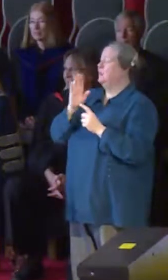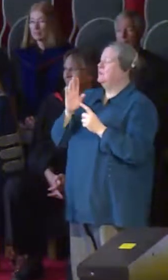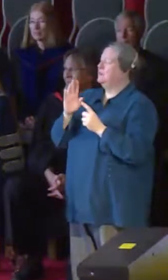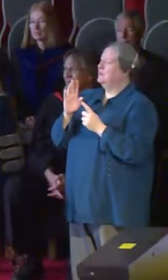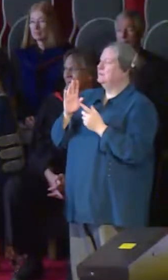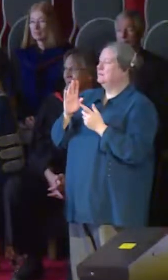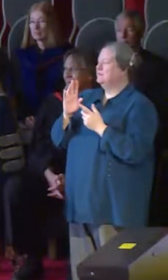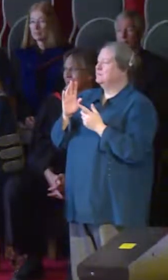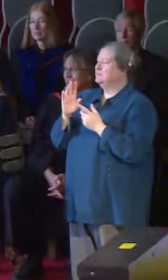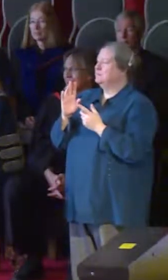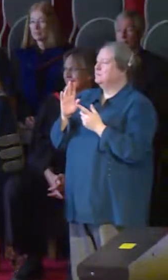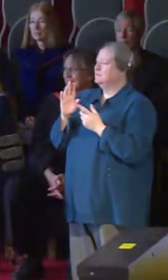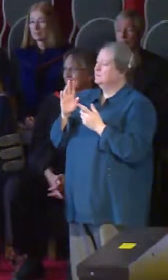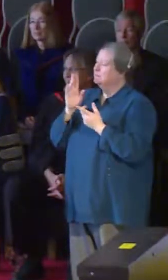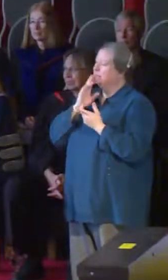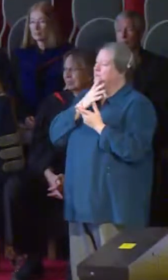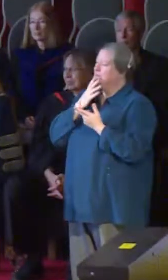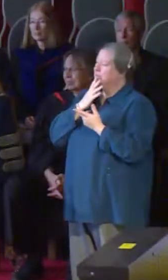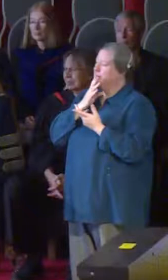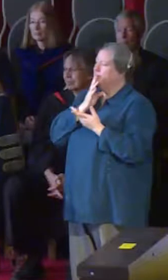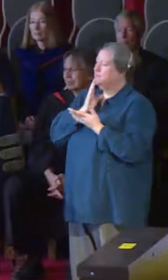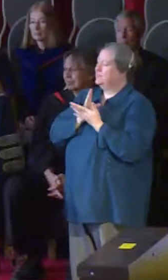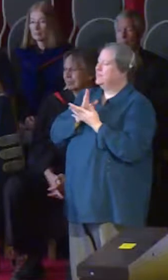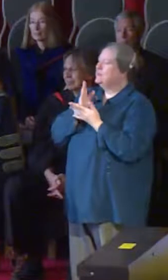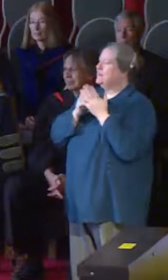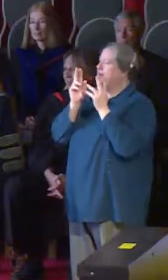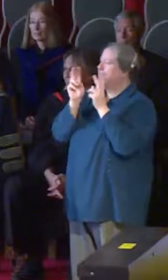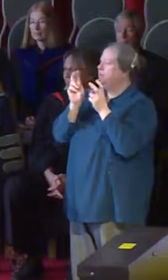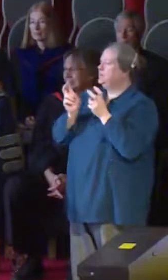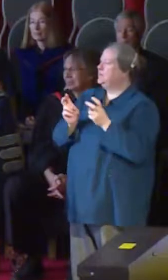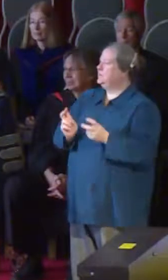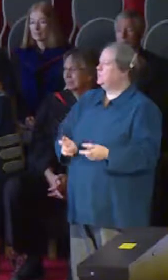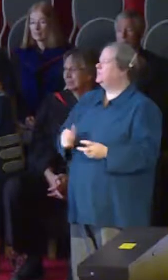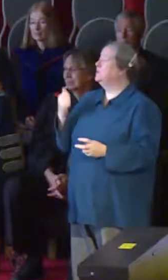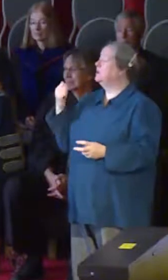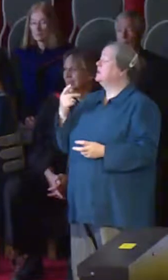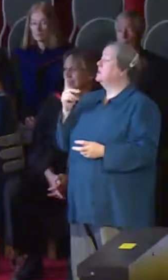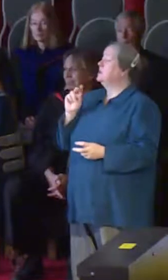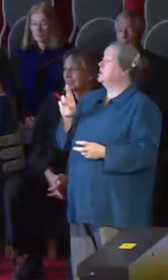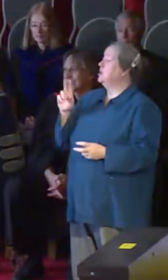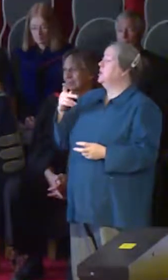of the topics or the issues that were mentioned in Dr. Prescott's